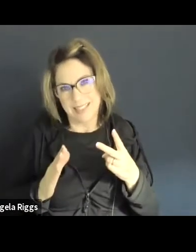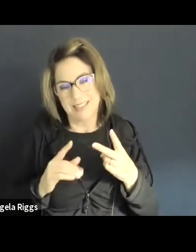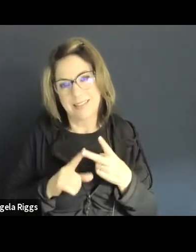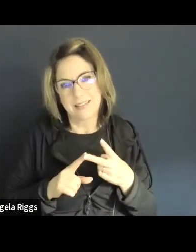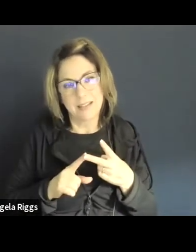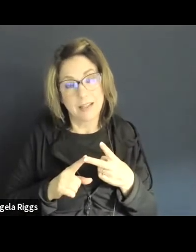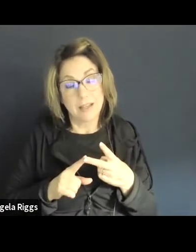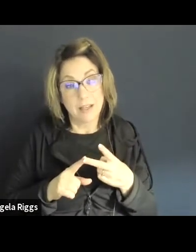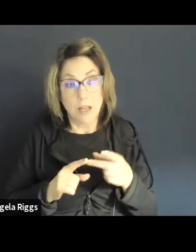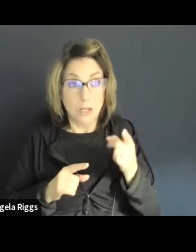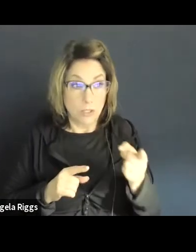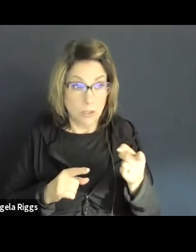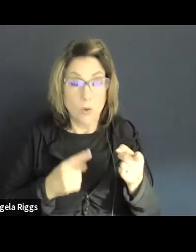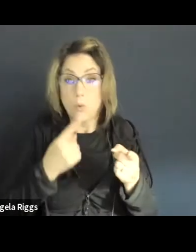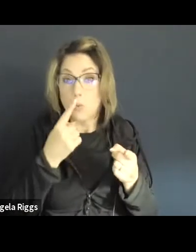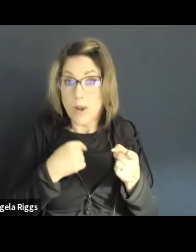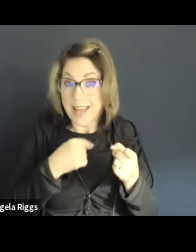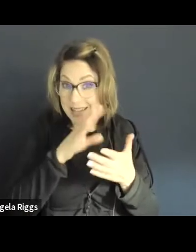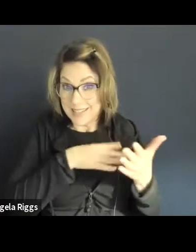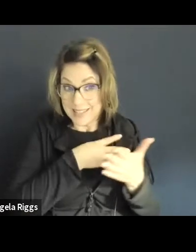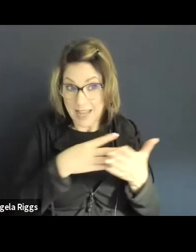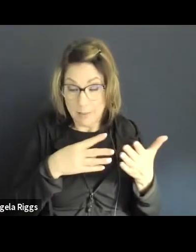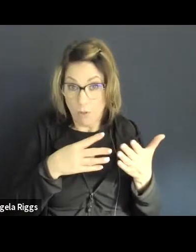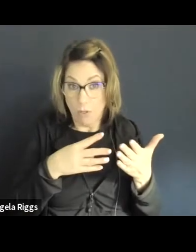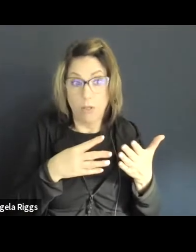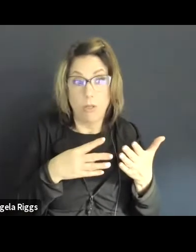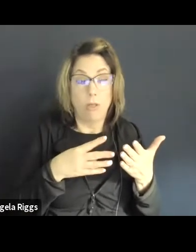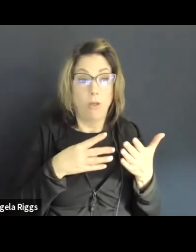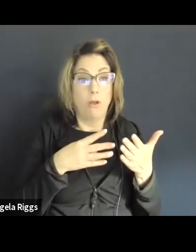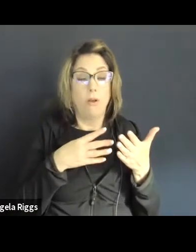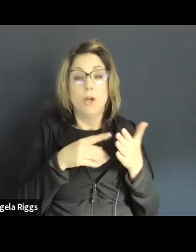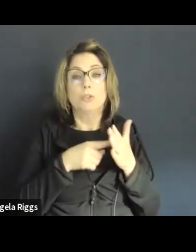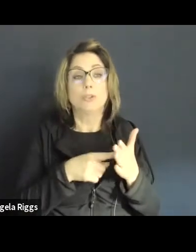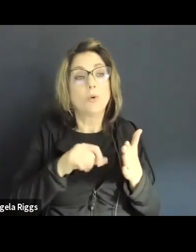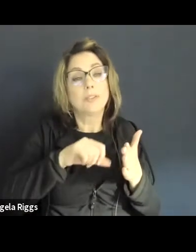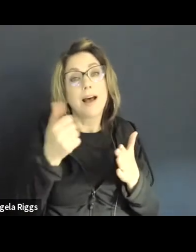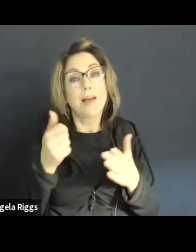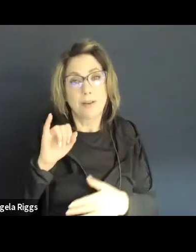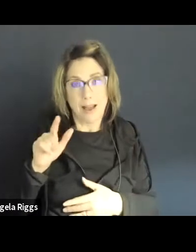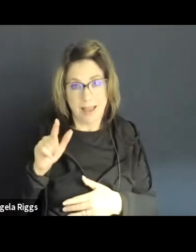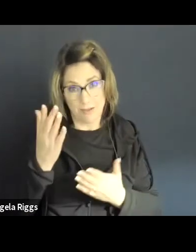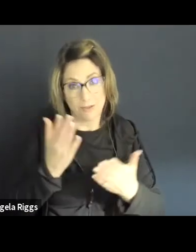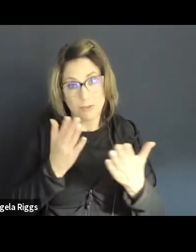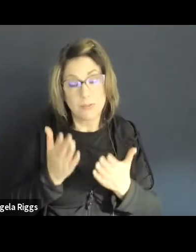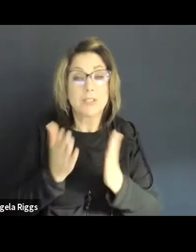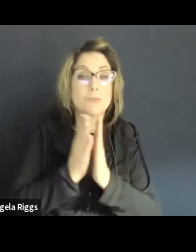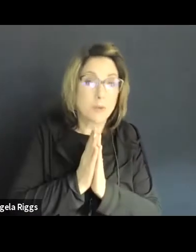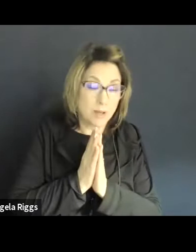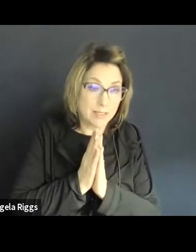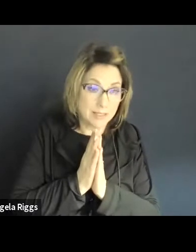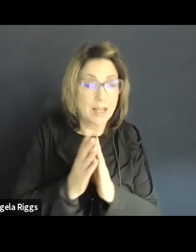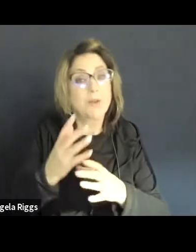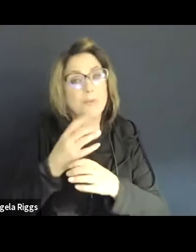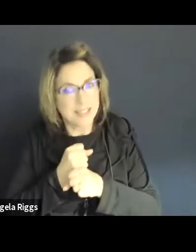screen, I have a red table with a gradient that has other IL services requesting and